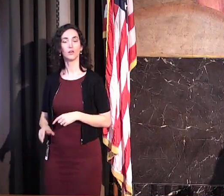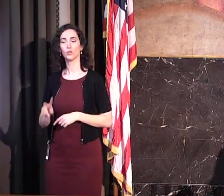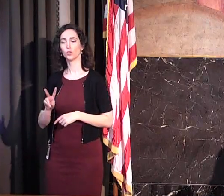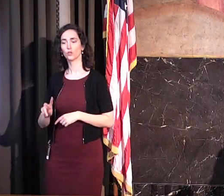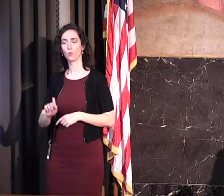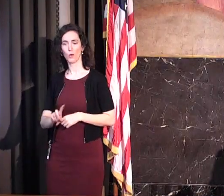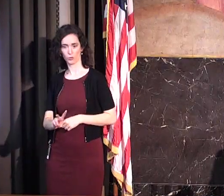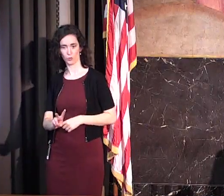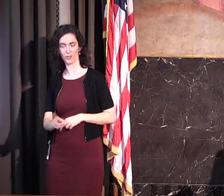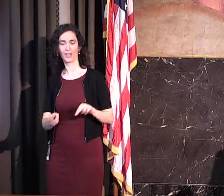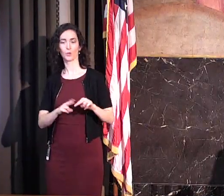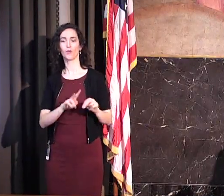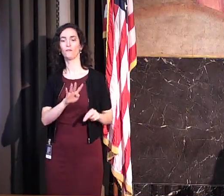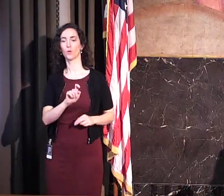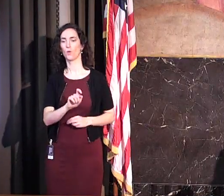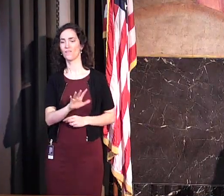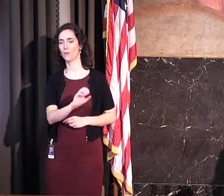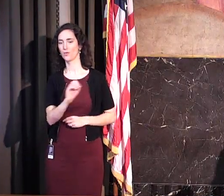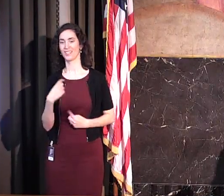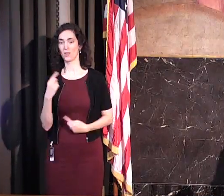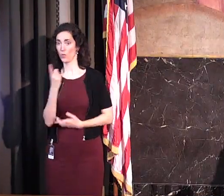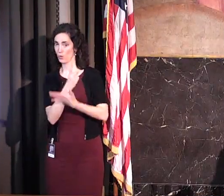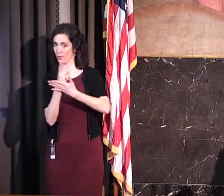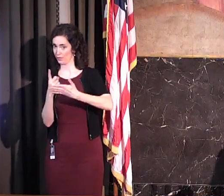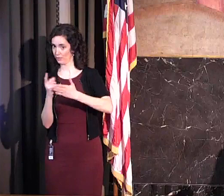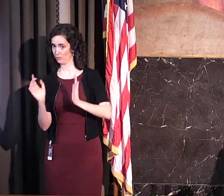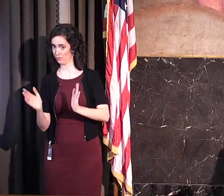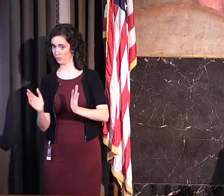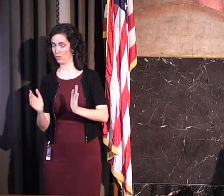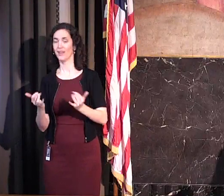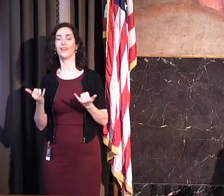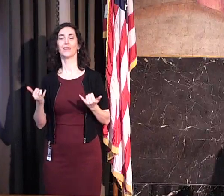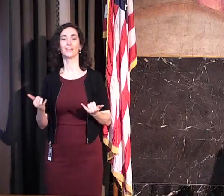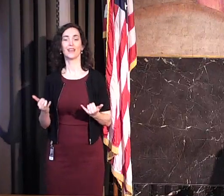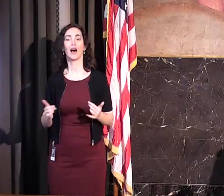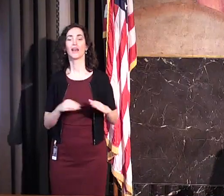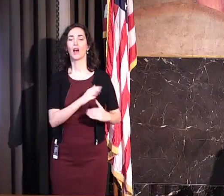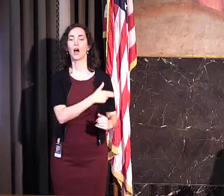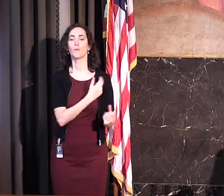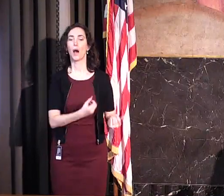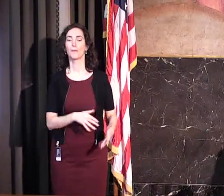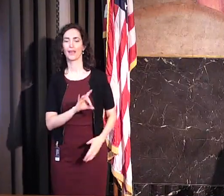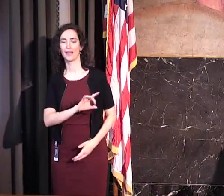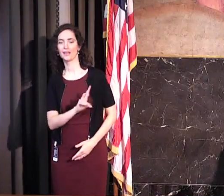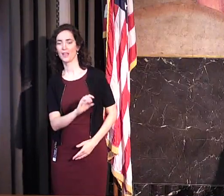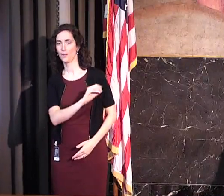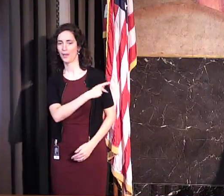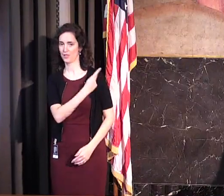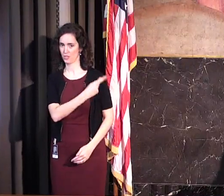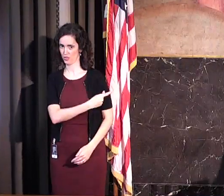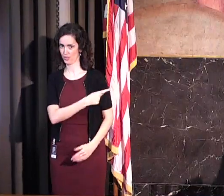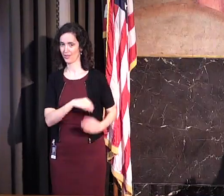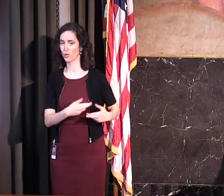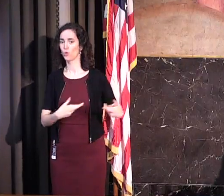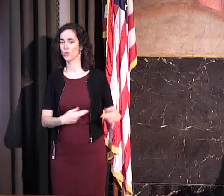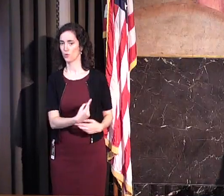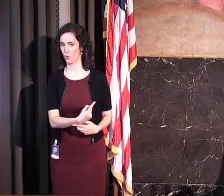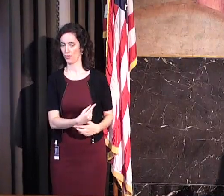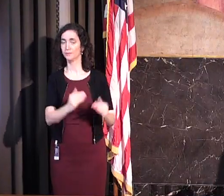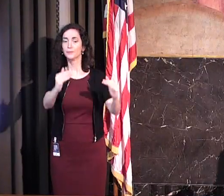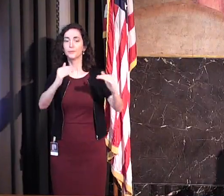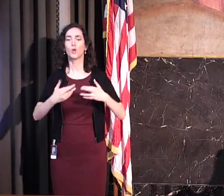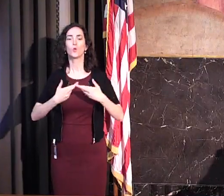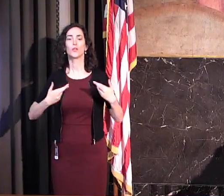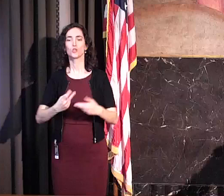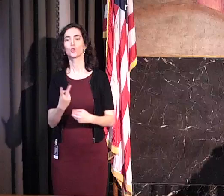to 4.5% in the last week. And there are now 87 patients hospitalized with COVID in Region 1. In Region